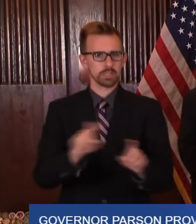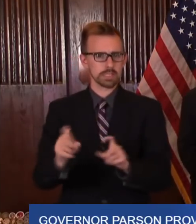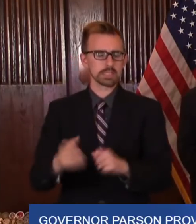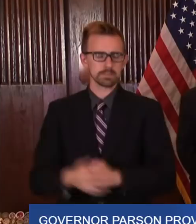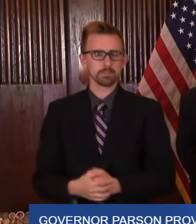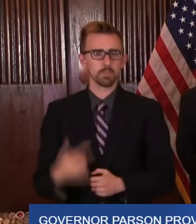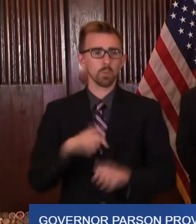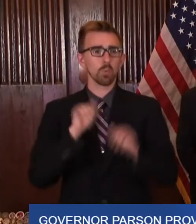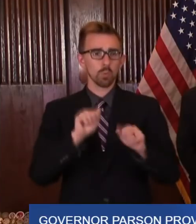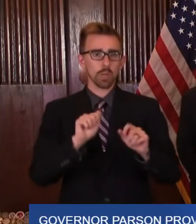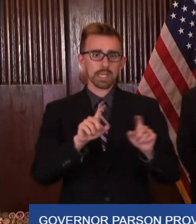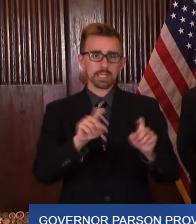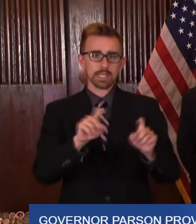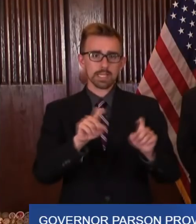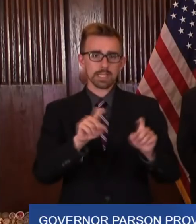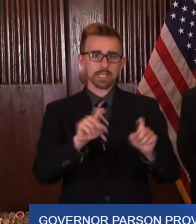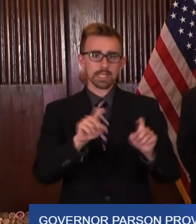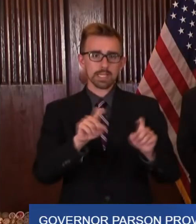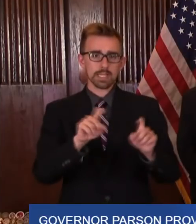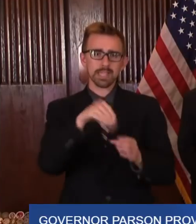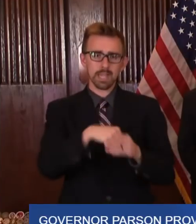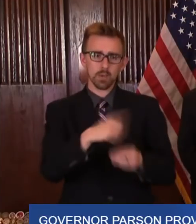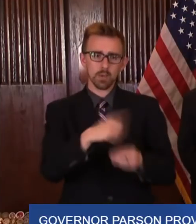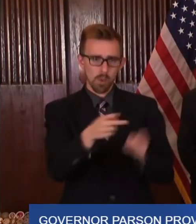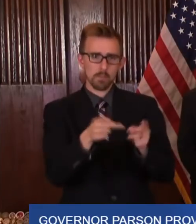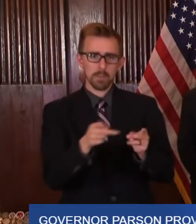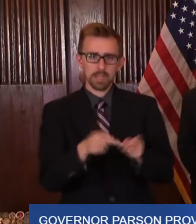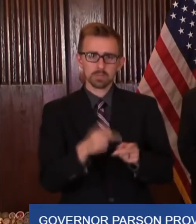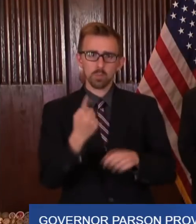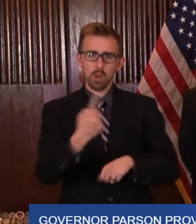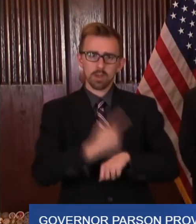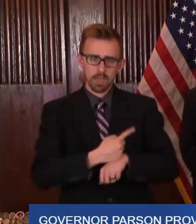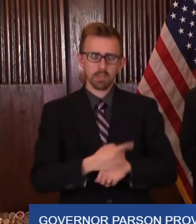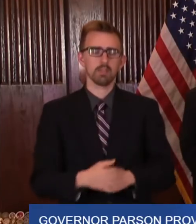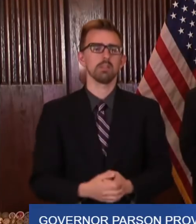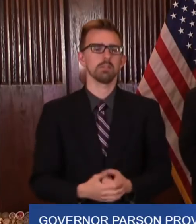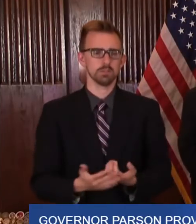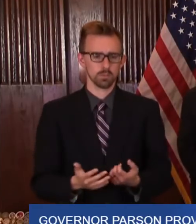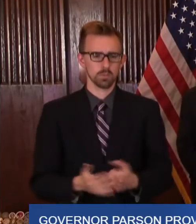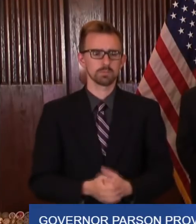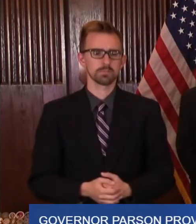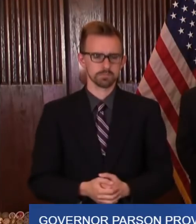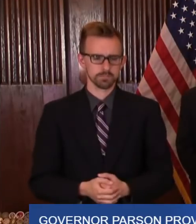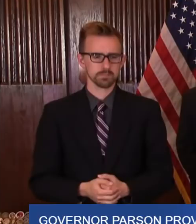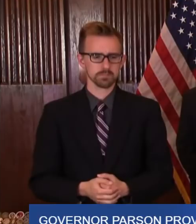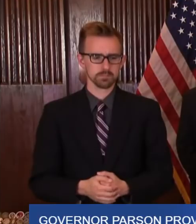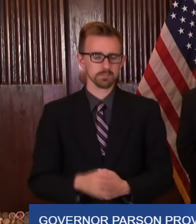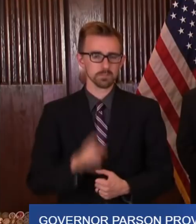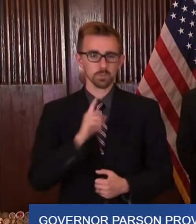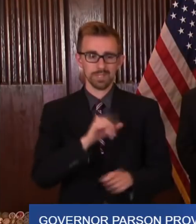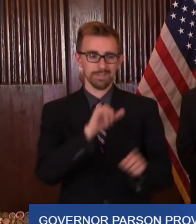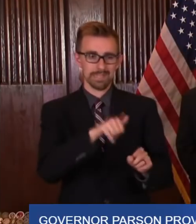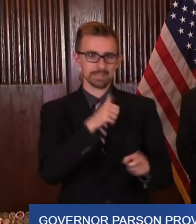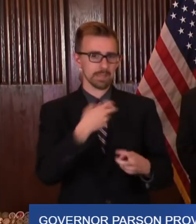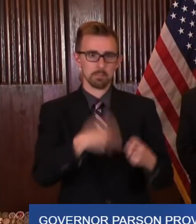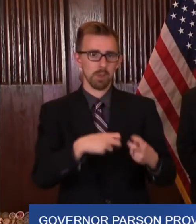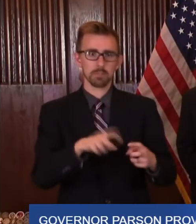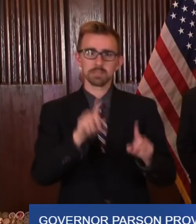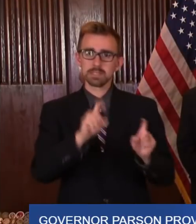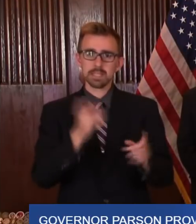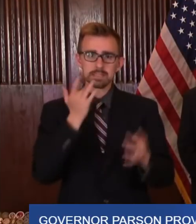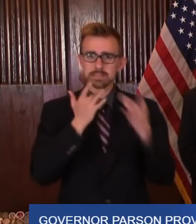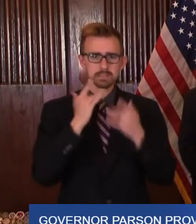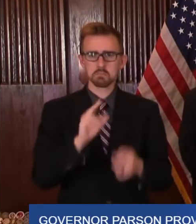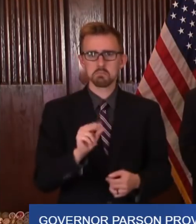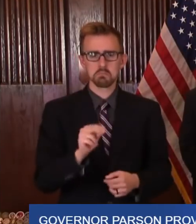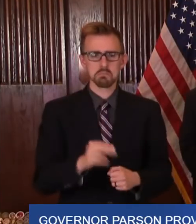have the capacity to go in and do 3,000 tests in one place in one day. So that's just not the issue. It is